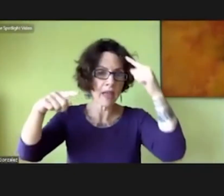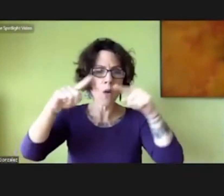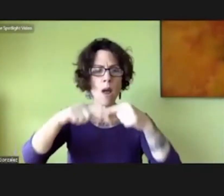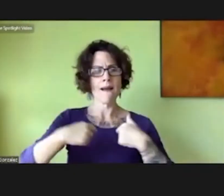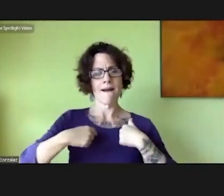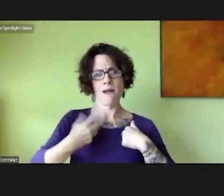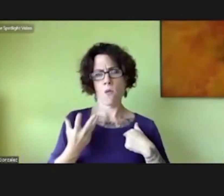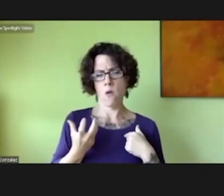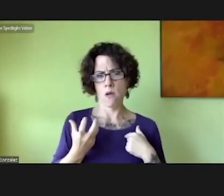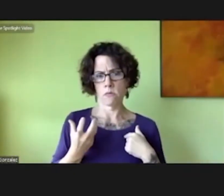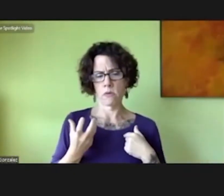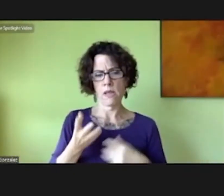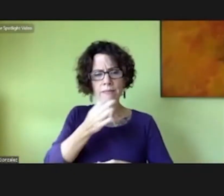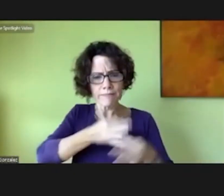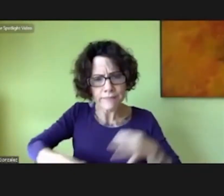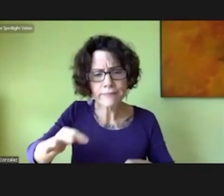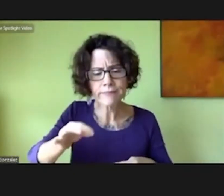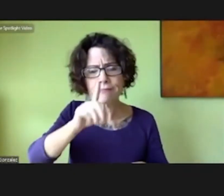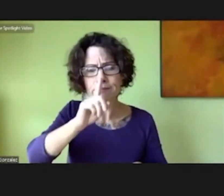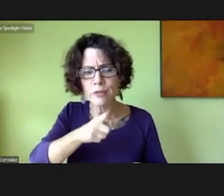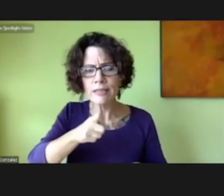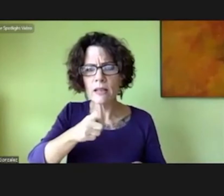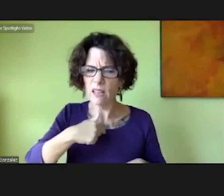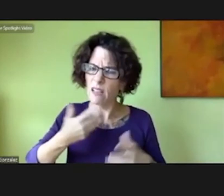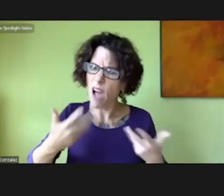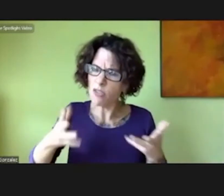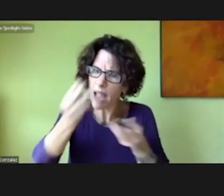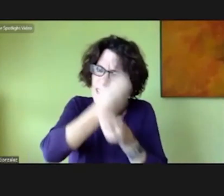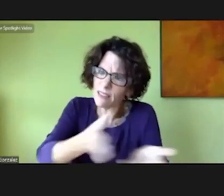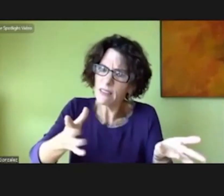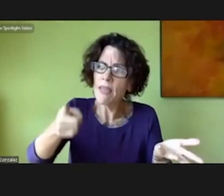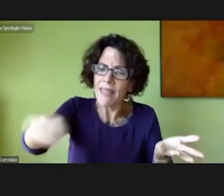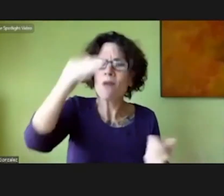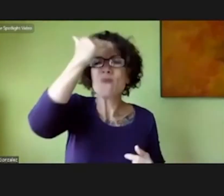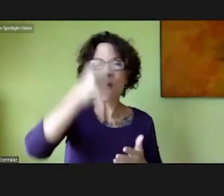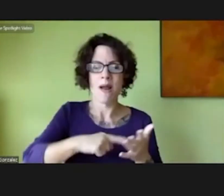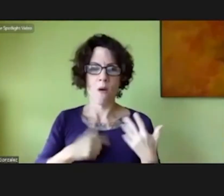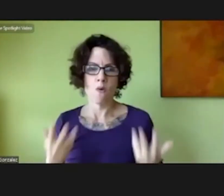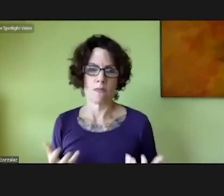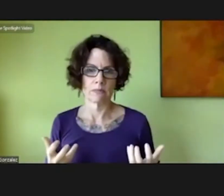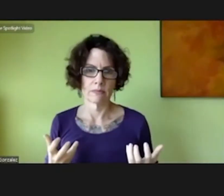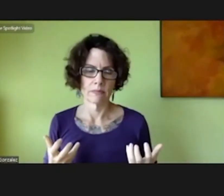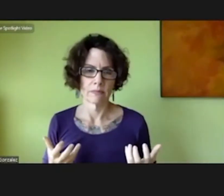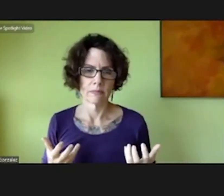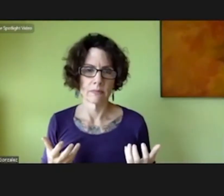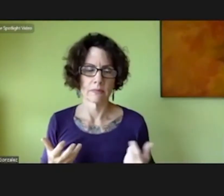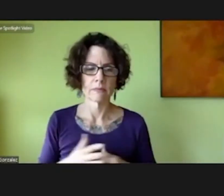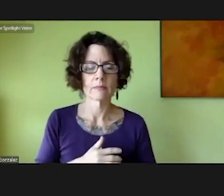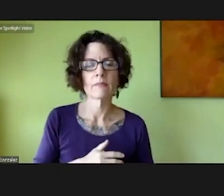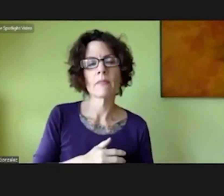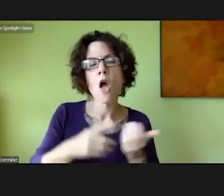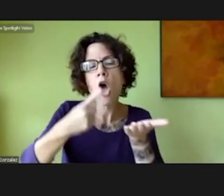If I have not notified anybody of my wishes, everybody will think about what I want